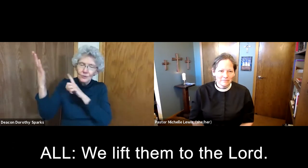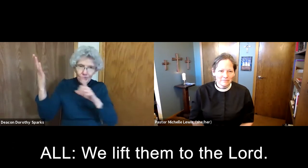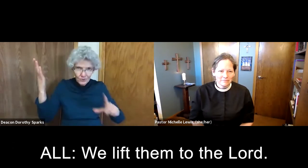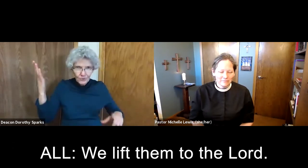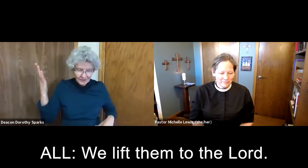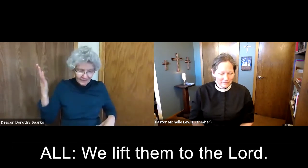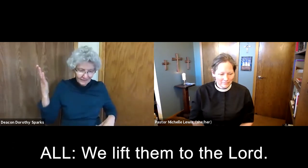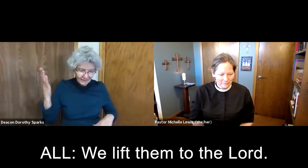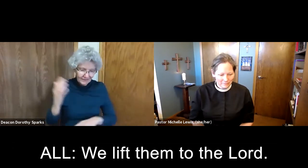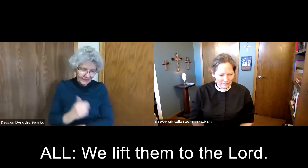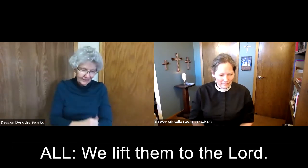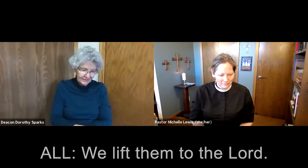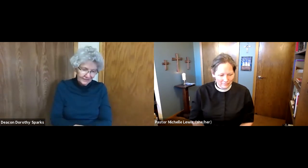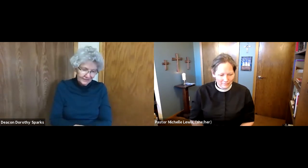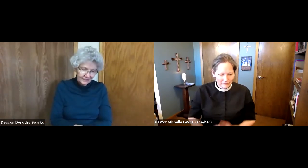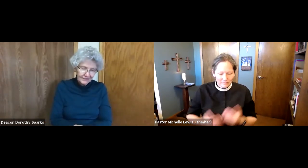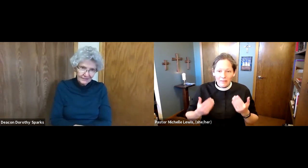We lift them to the Lord.